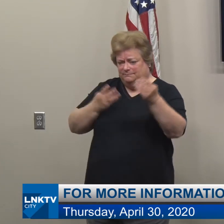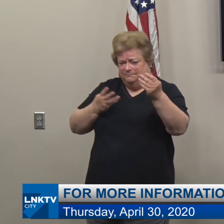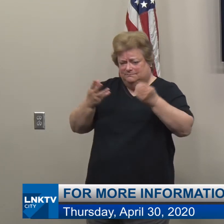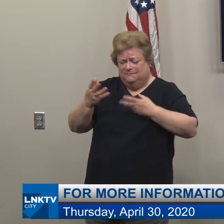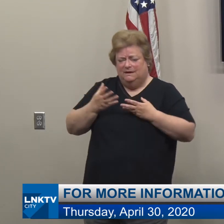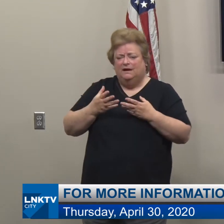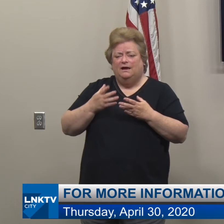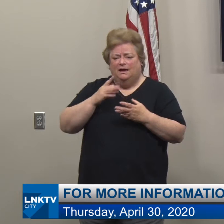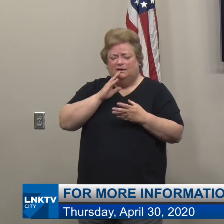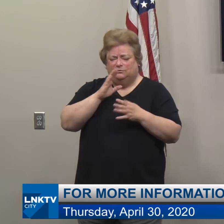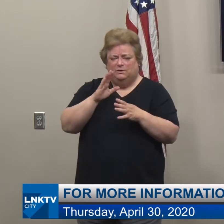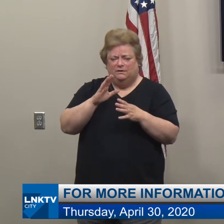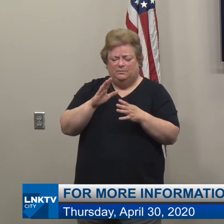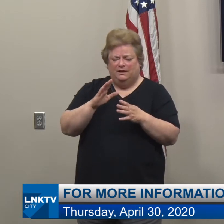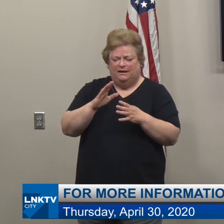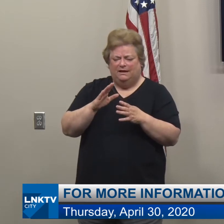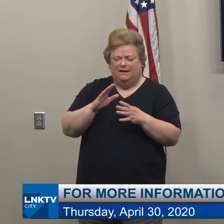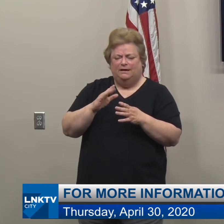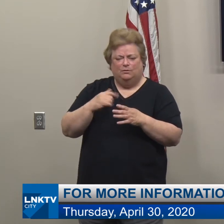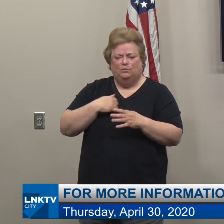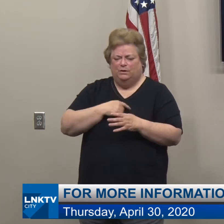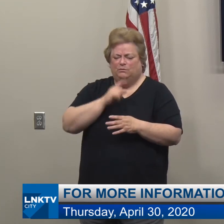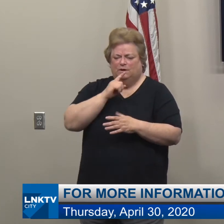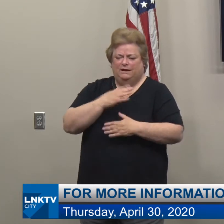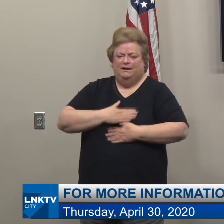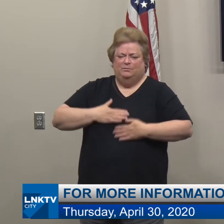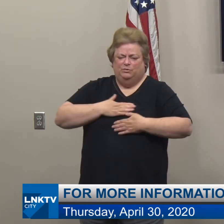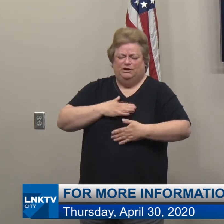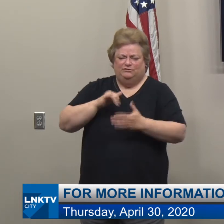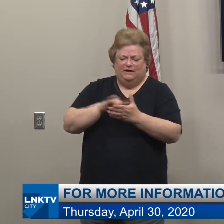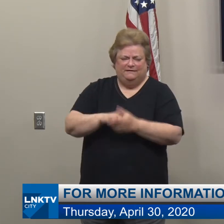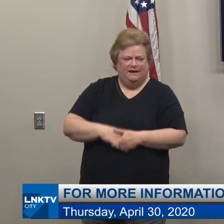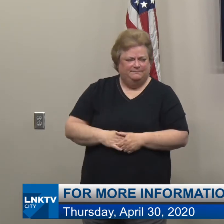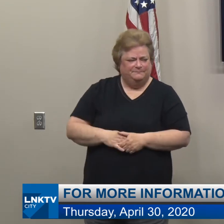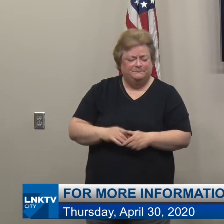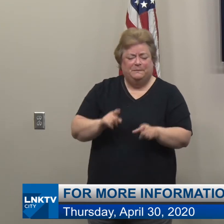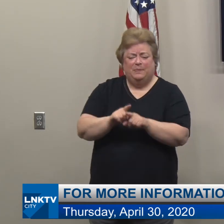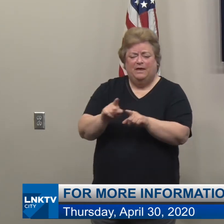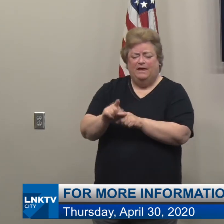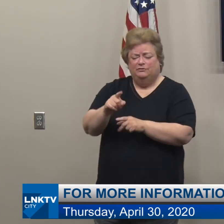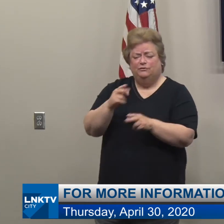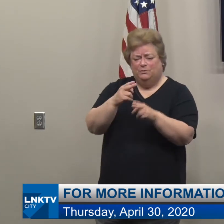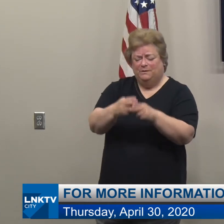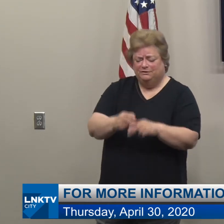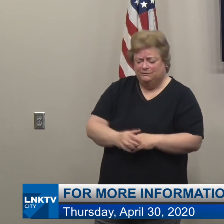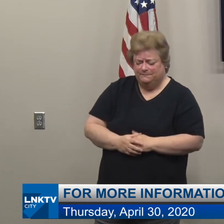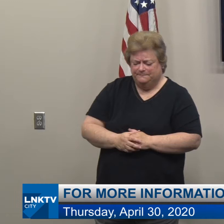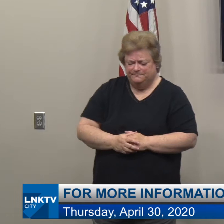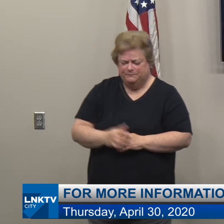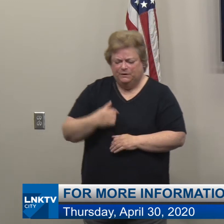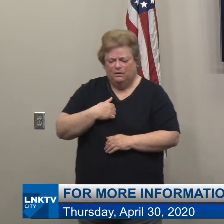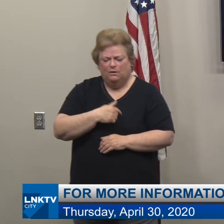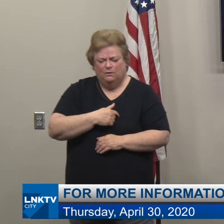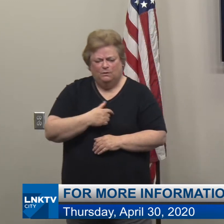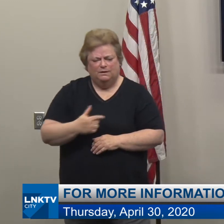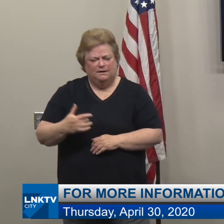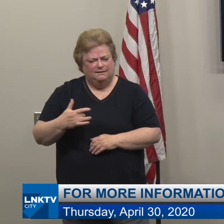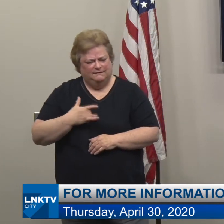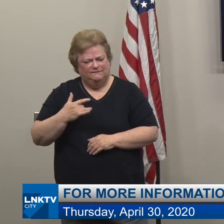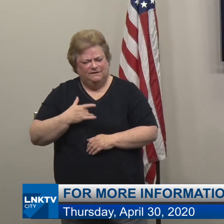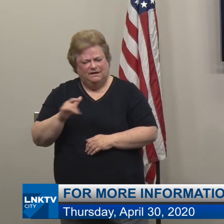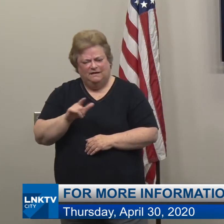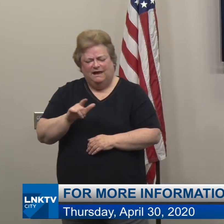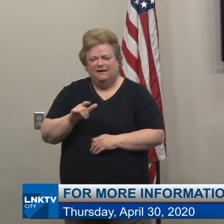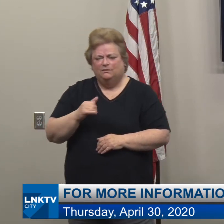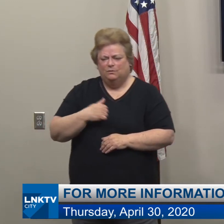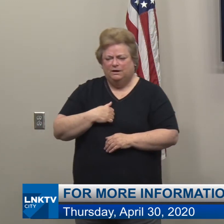and for that we very much appreciate that. As you mentioned, Mayor, we do feel like we're